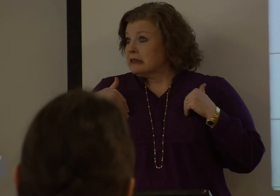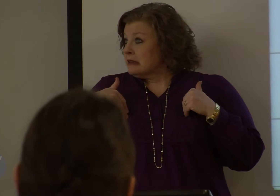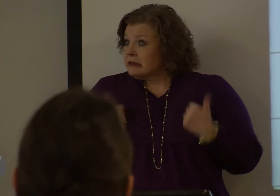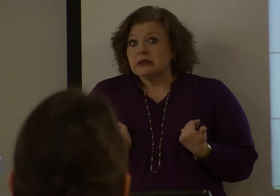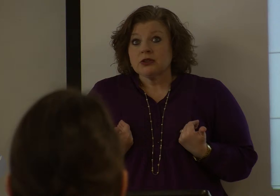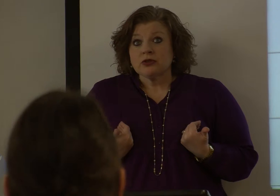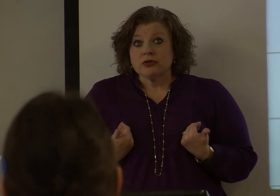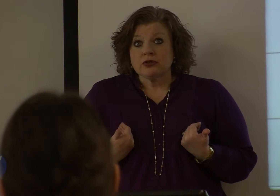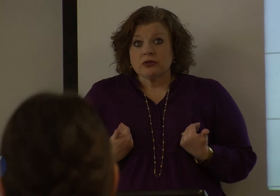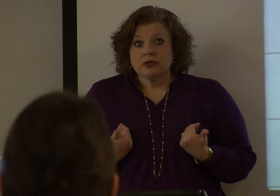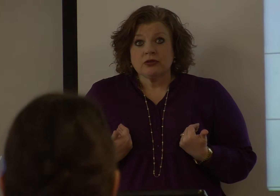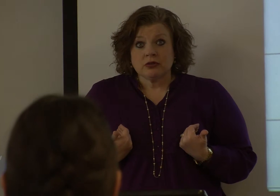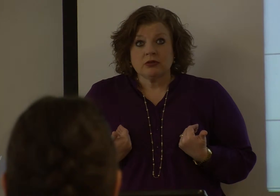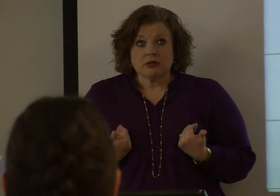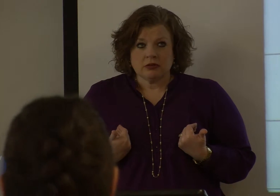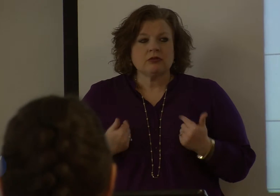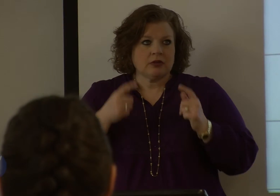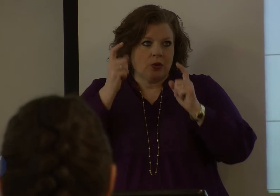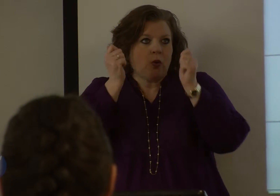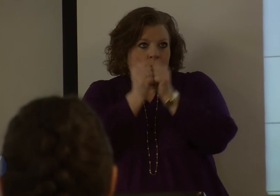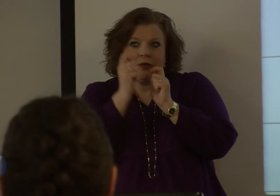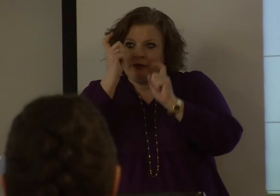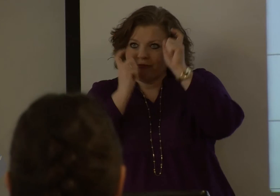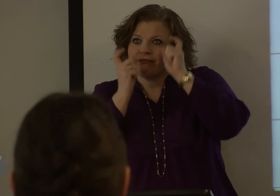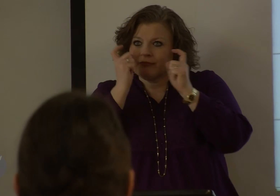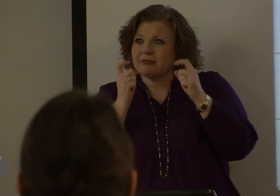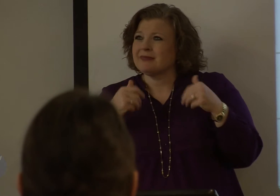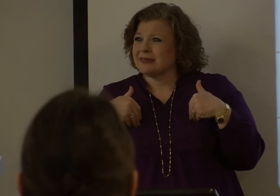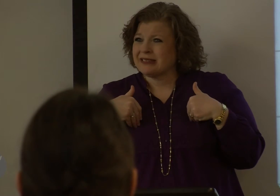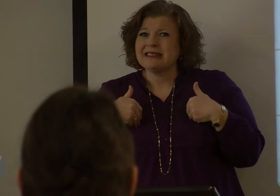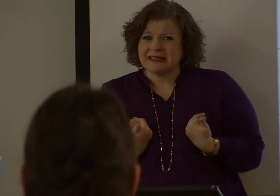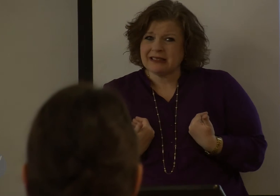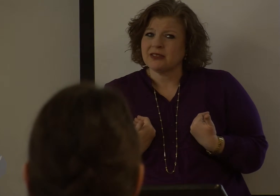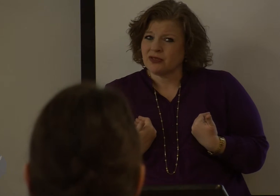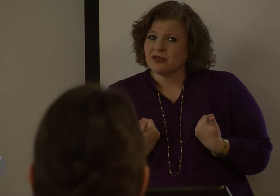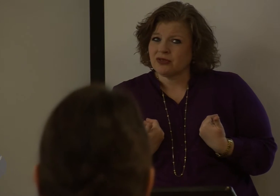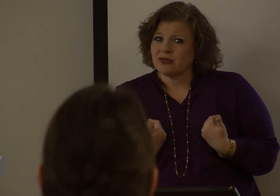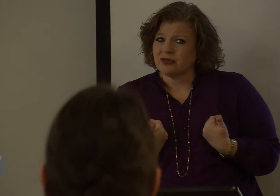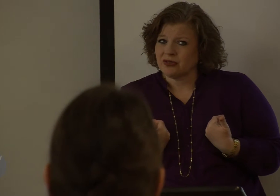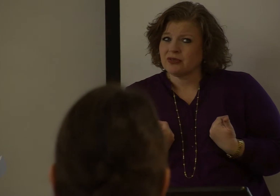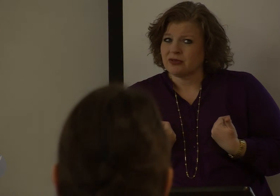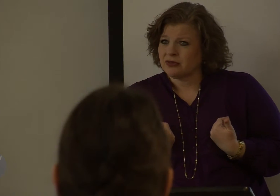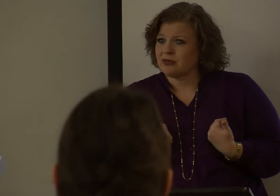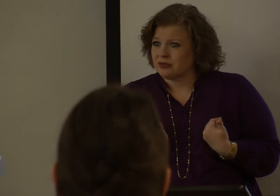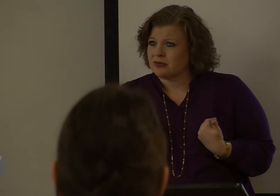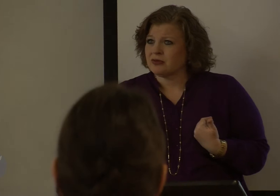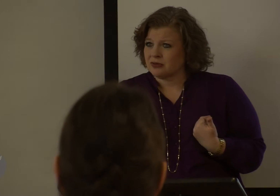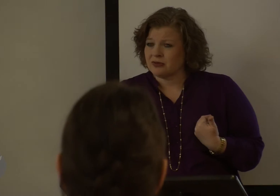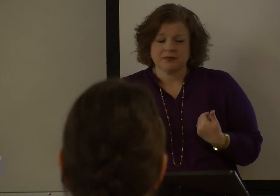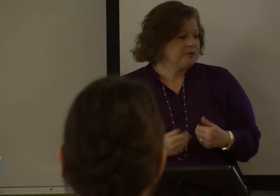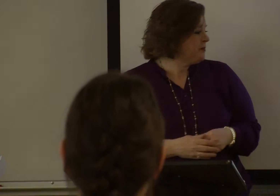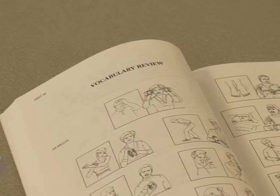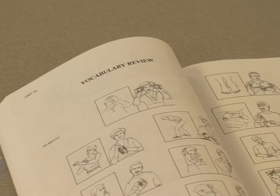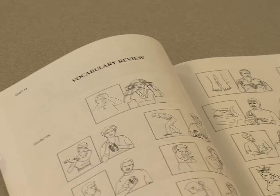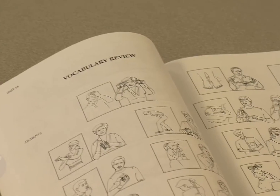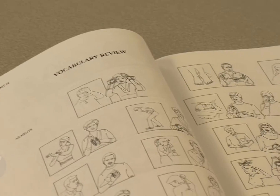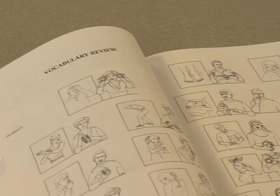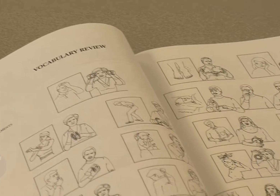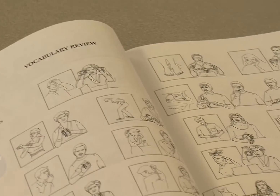deaf. How am I going to communicate with her? How am I going to do this? So I tend in the first